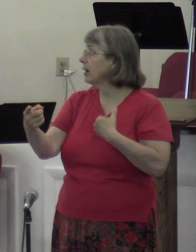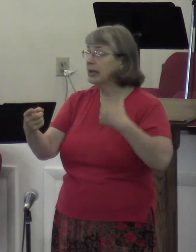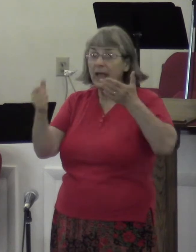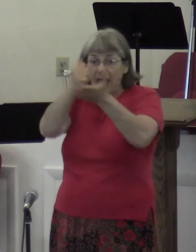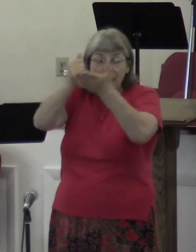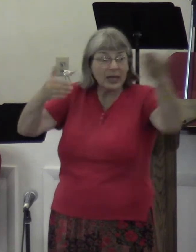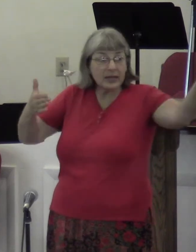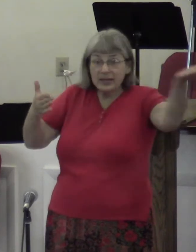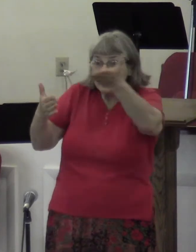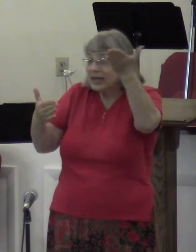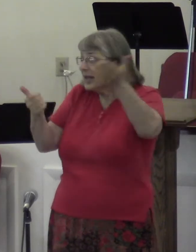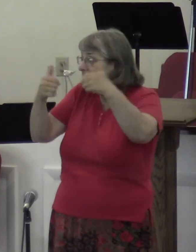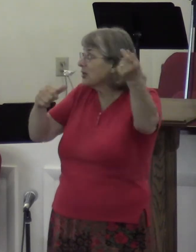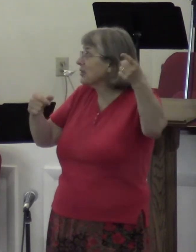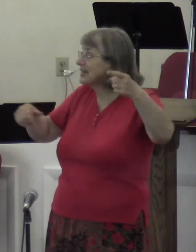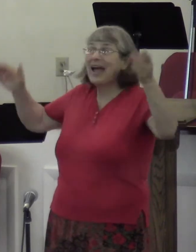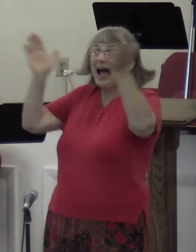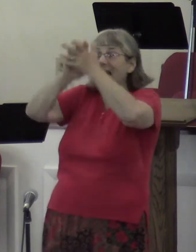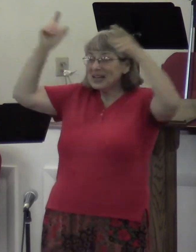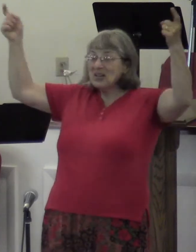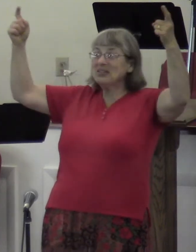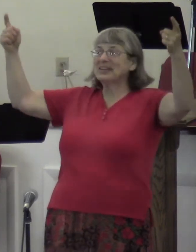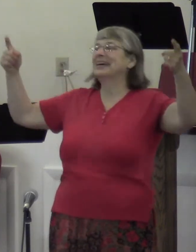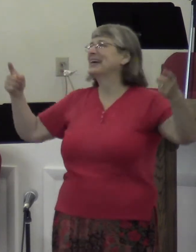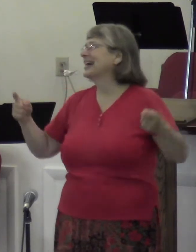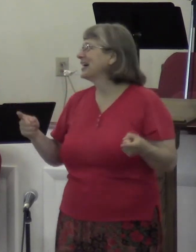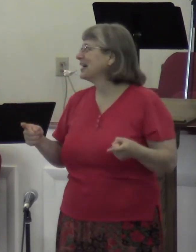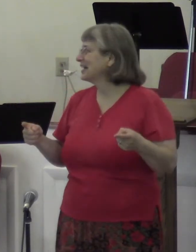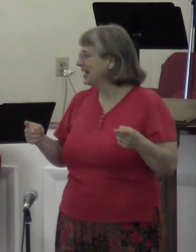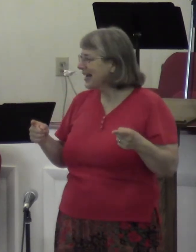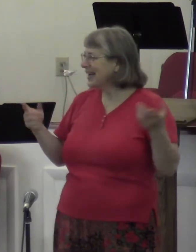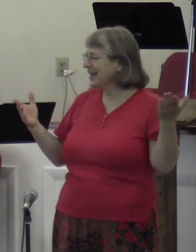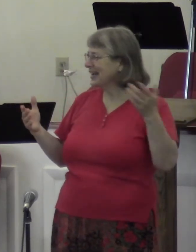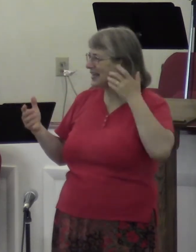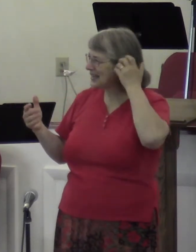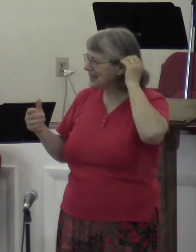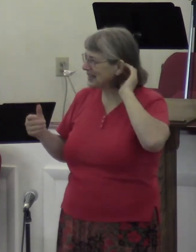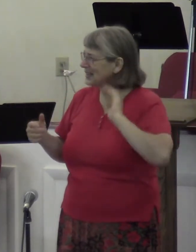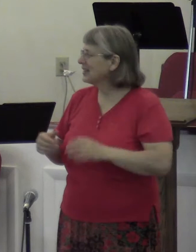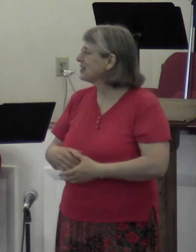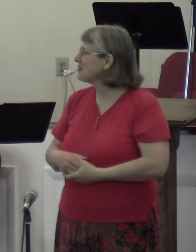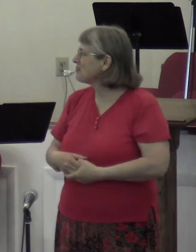Amen. Hallelujah. Glory to God.